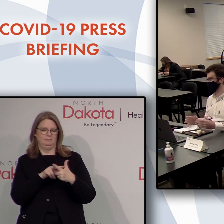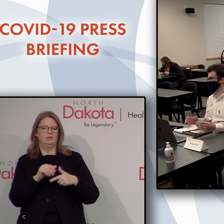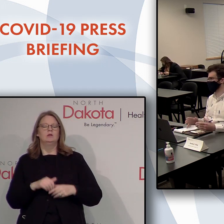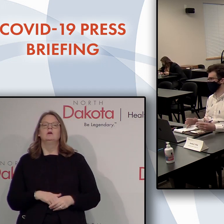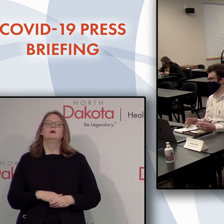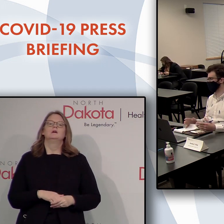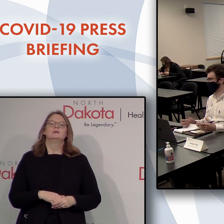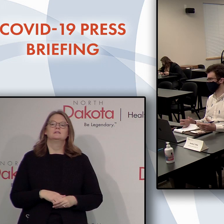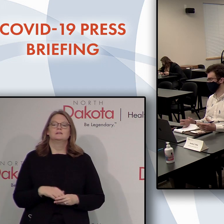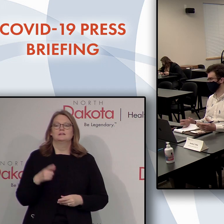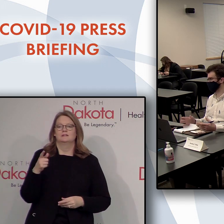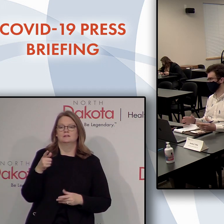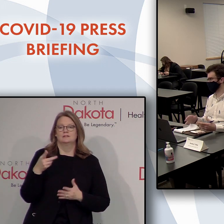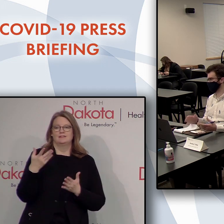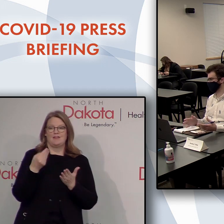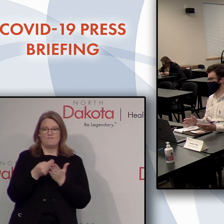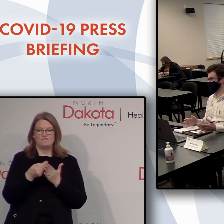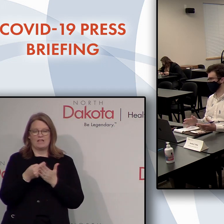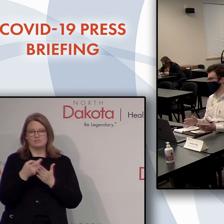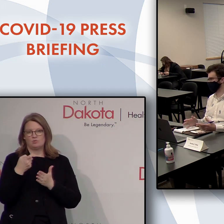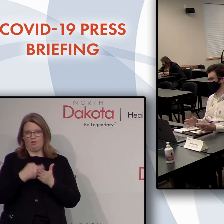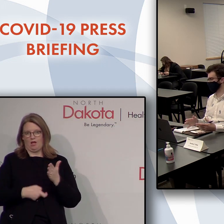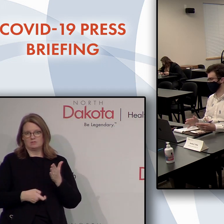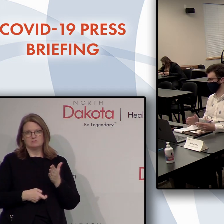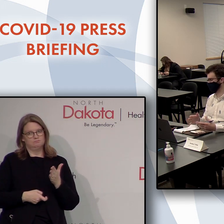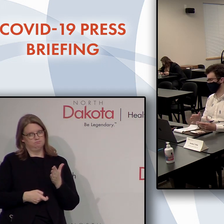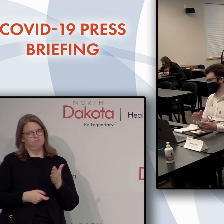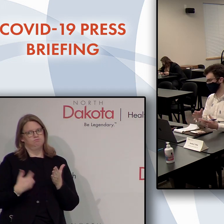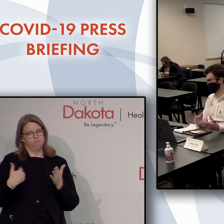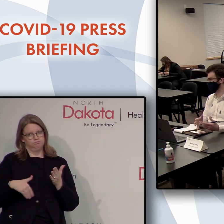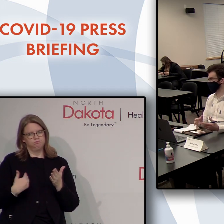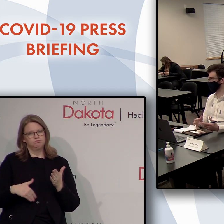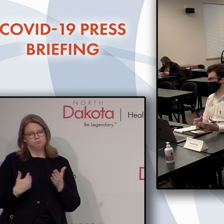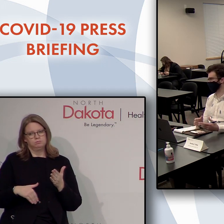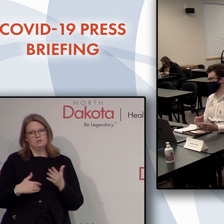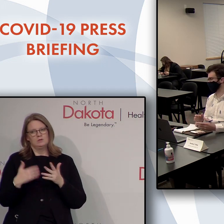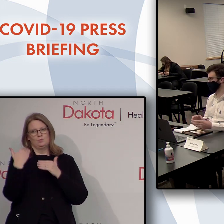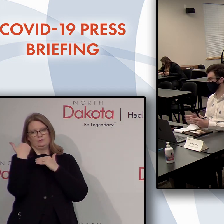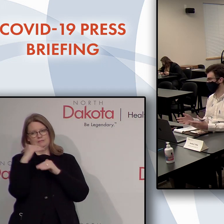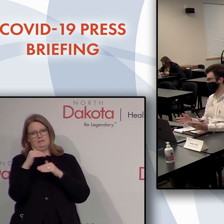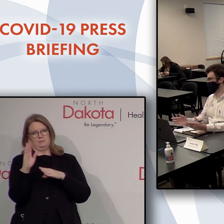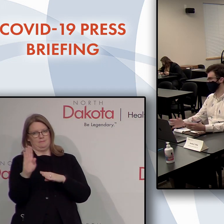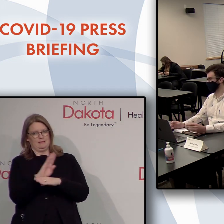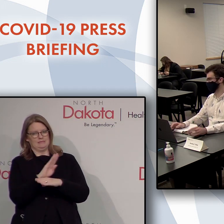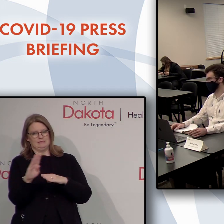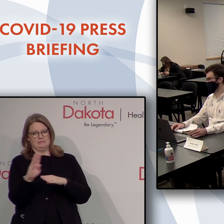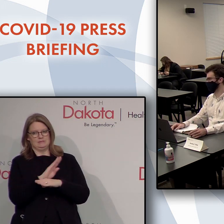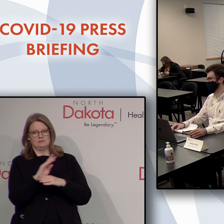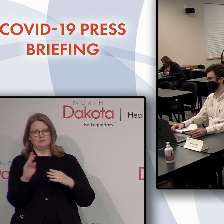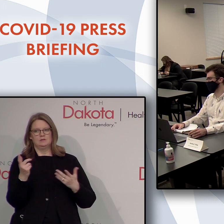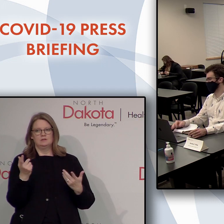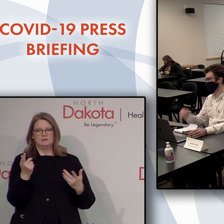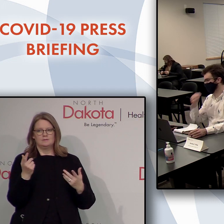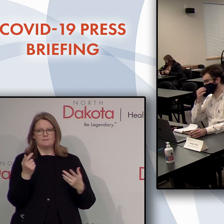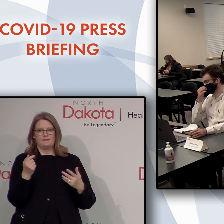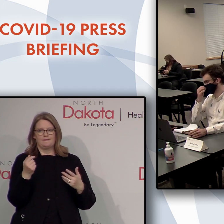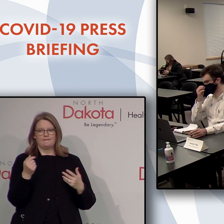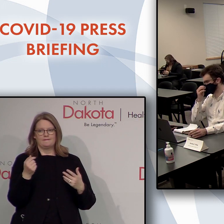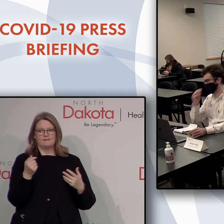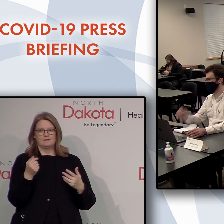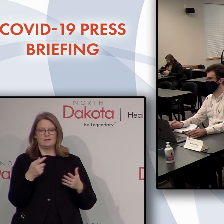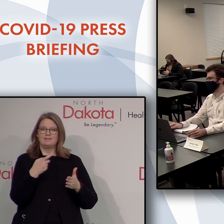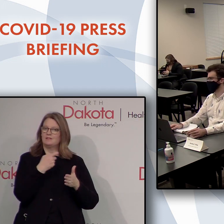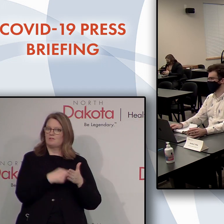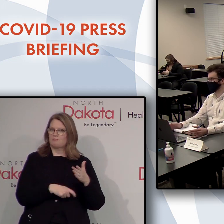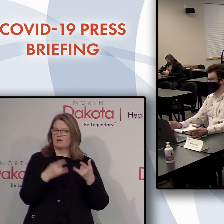The financial cost to business owners is evident of restricting businesses, but you've said that the cost of masks